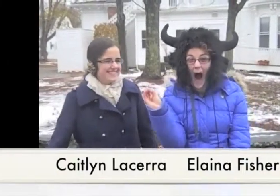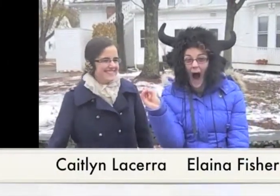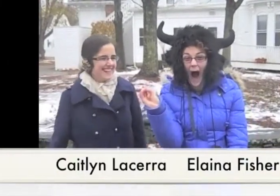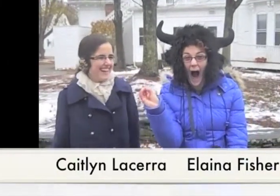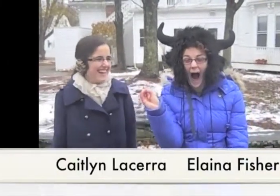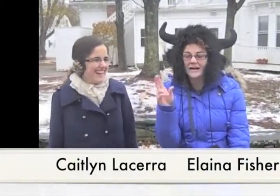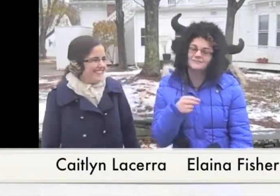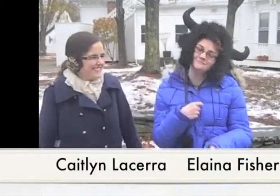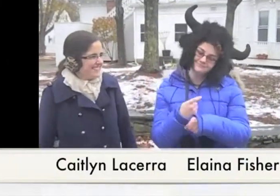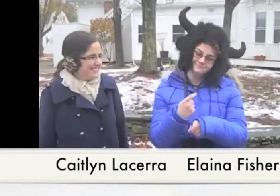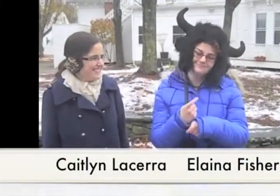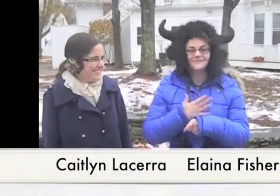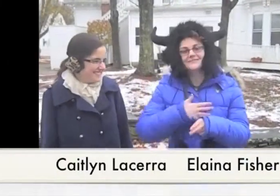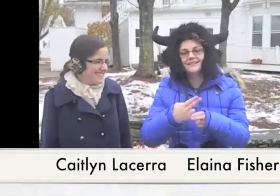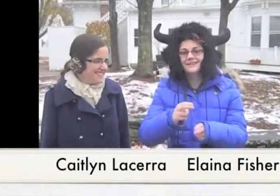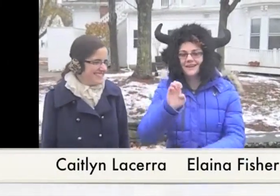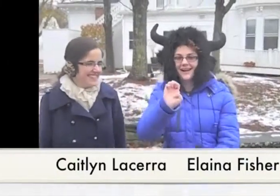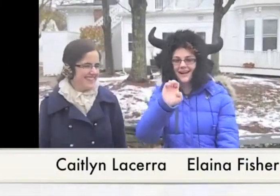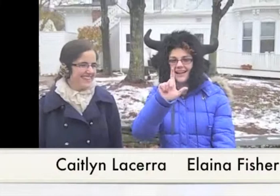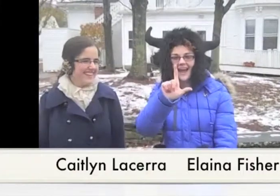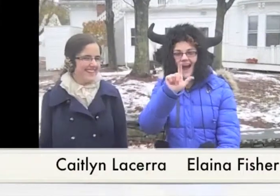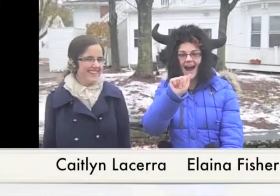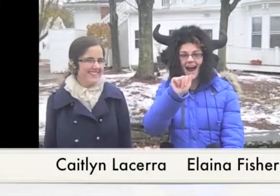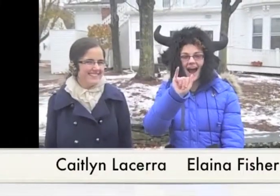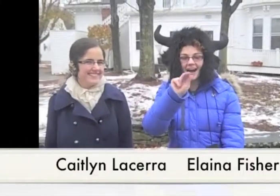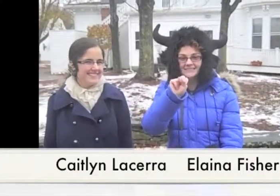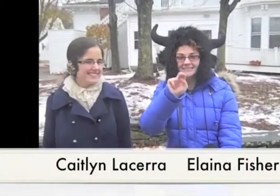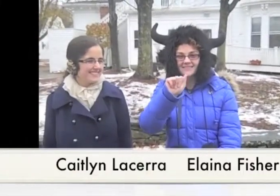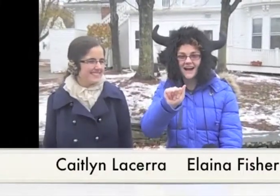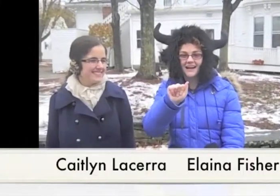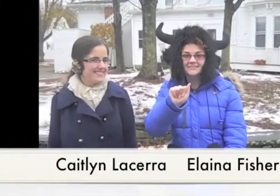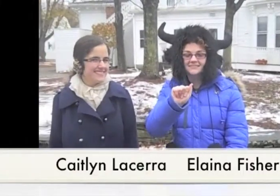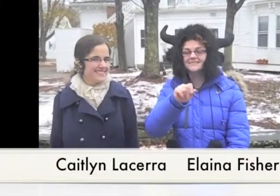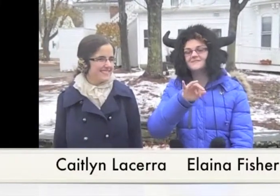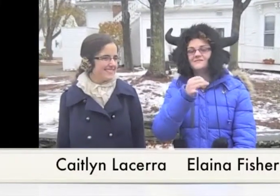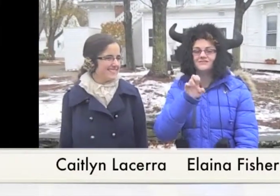name is Moo. I'm just kidding. I'm Elena Fisher.